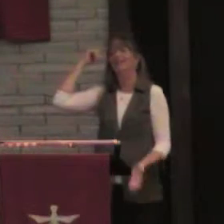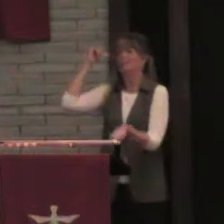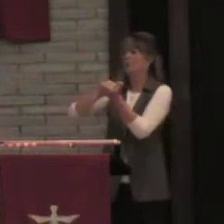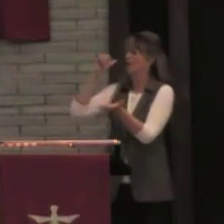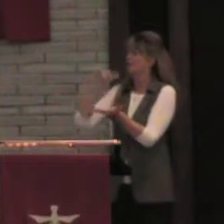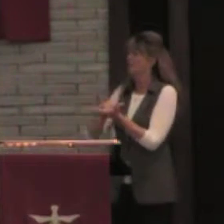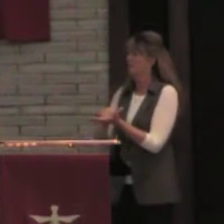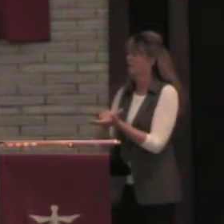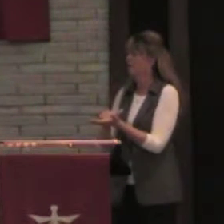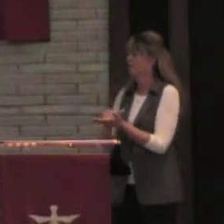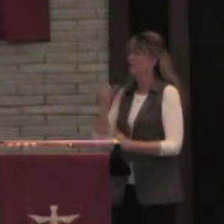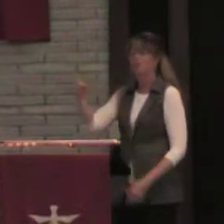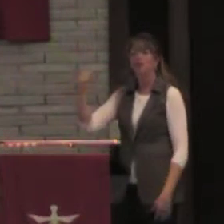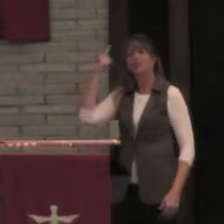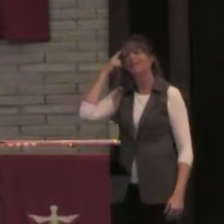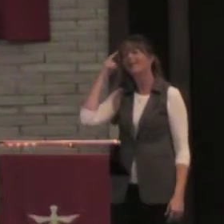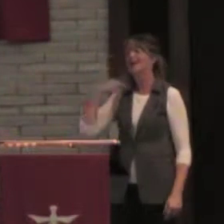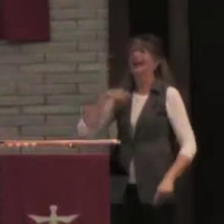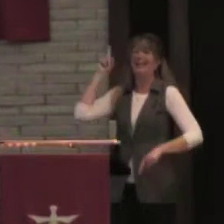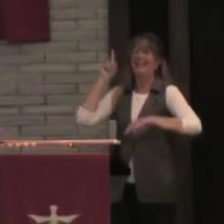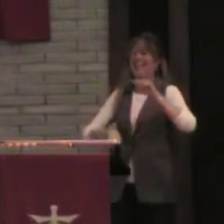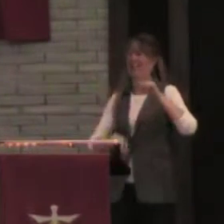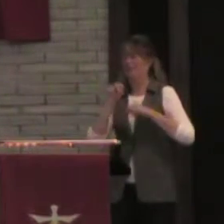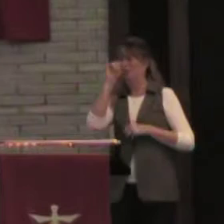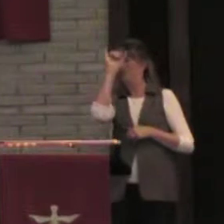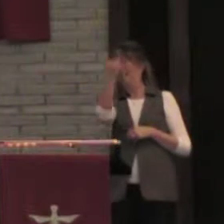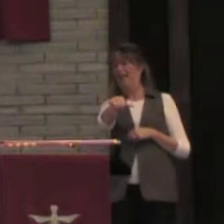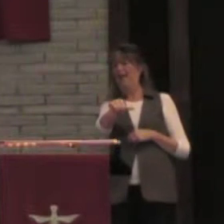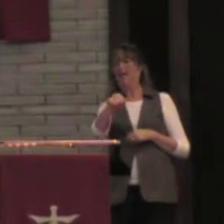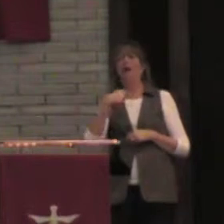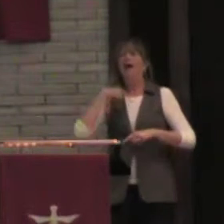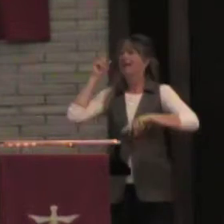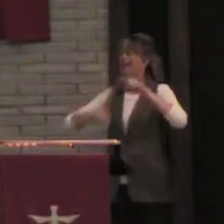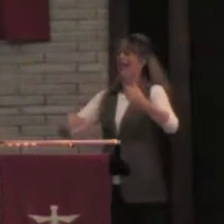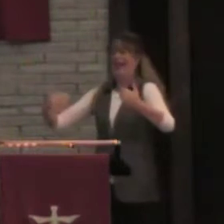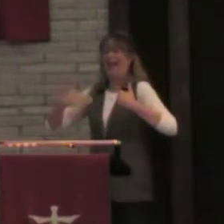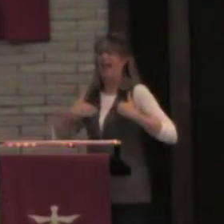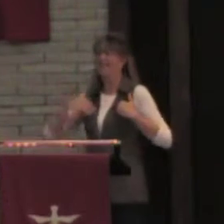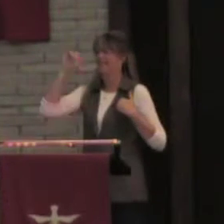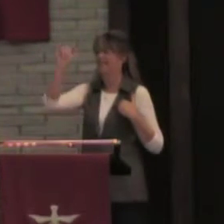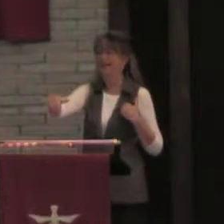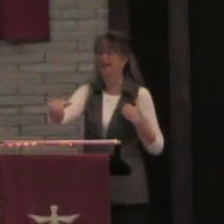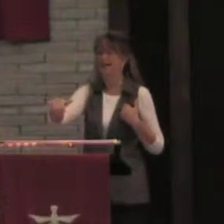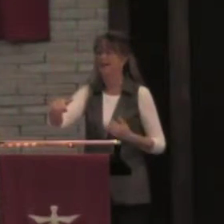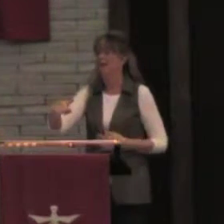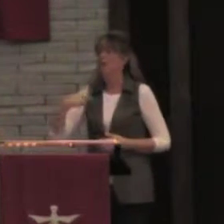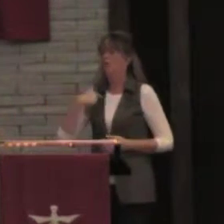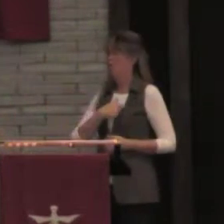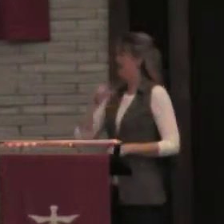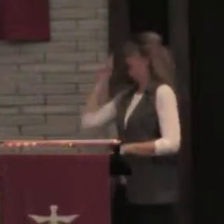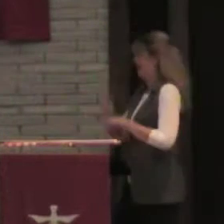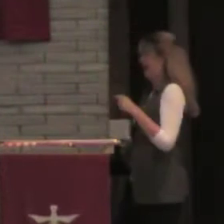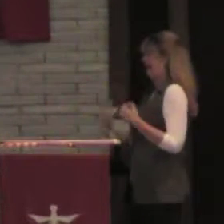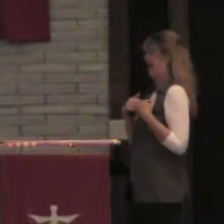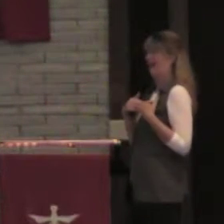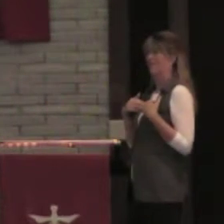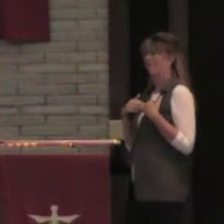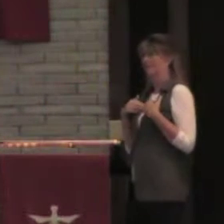But you didn't do anything because you thought it was impossible. You thought, oh, I can't do that. I can't have that. We